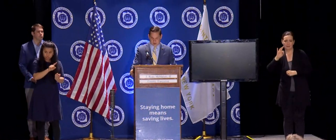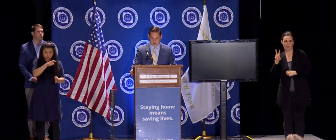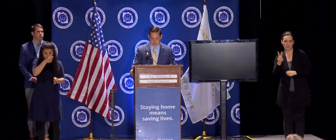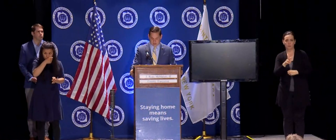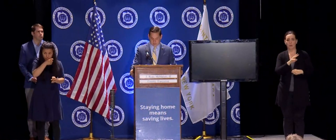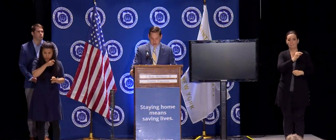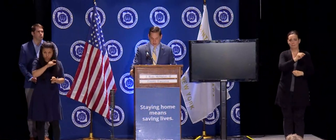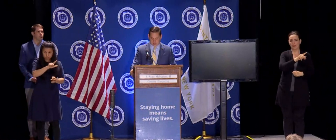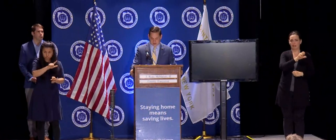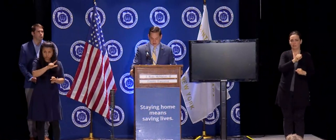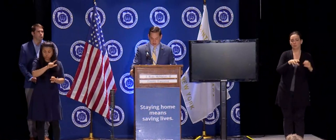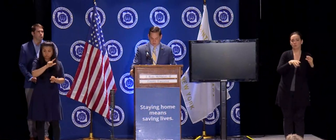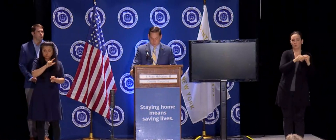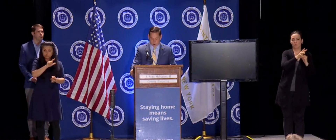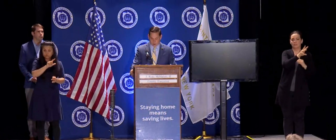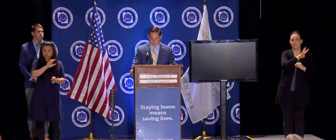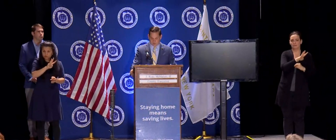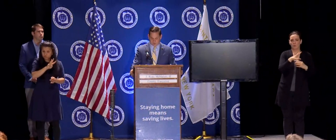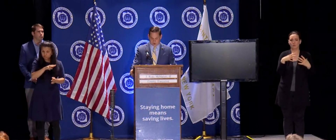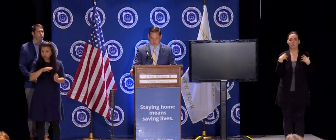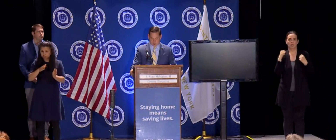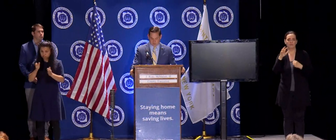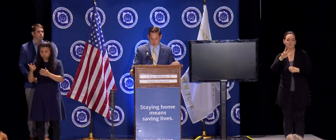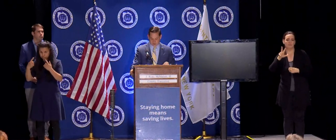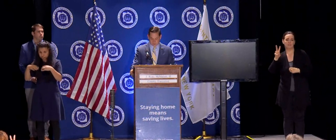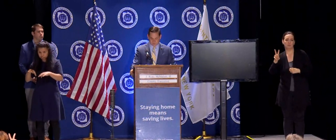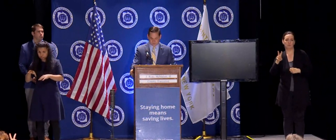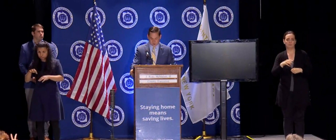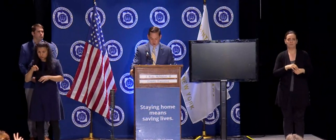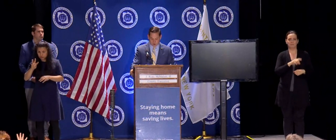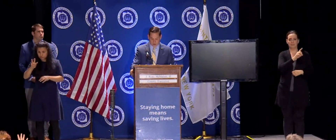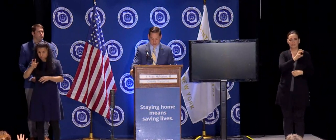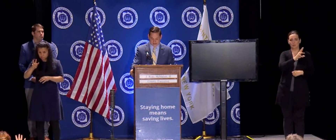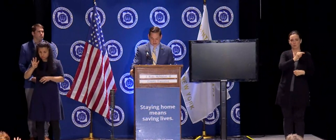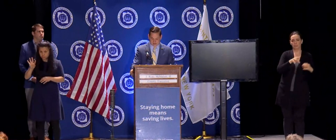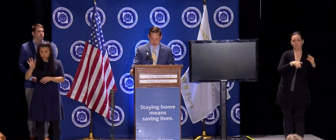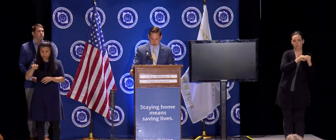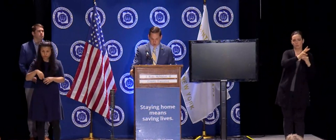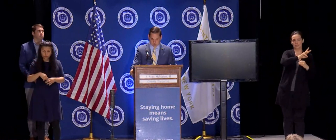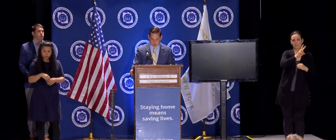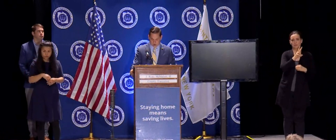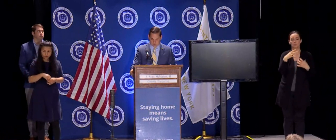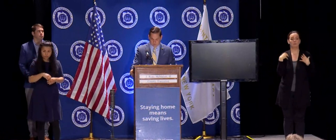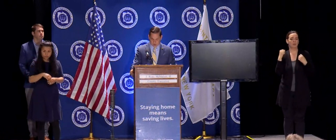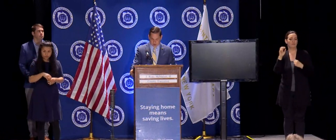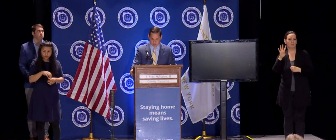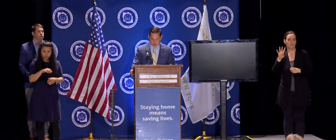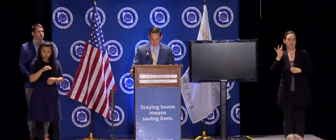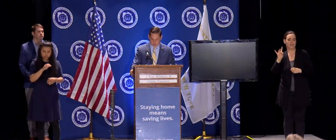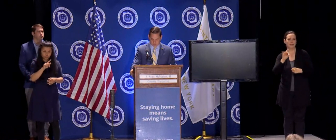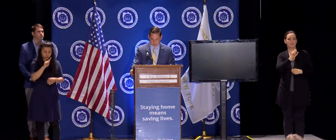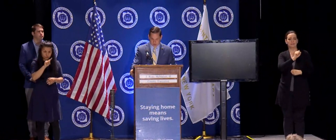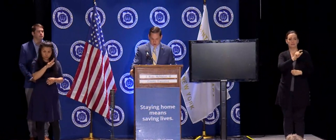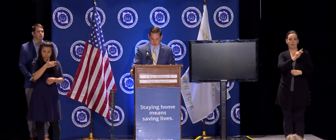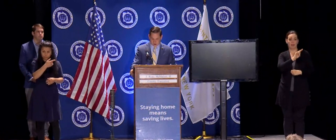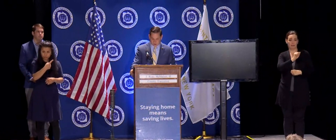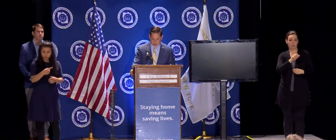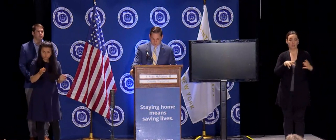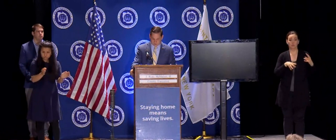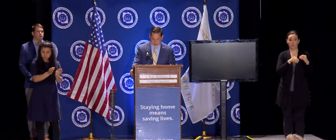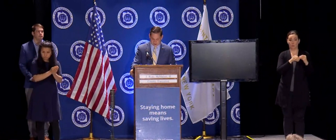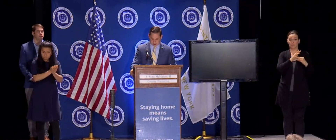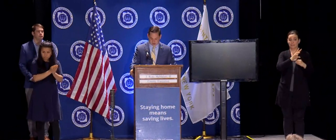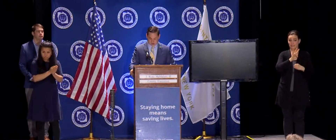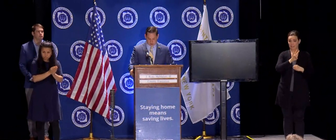recoveries. Manlius, 64, 52 recoveries. DeWitt, 62, 48 recoveries.